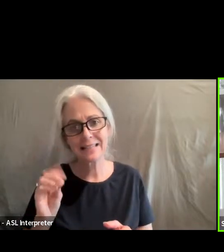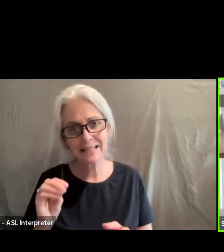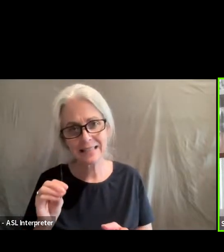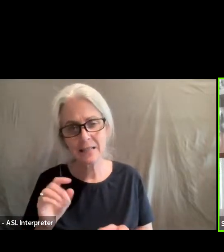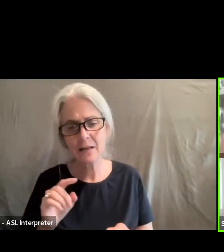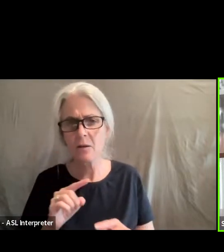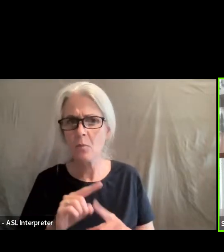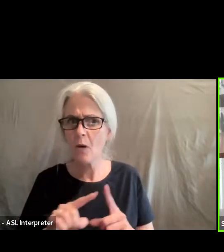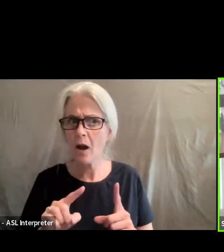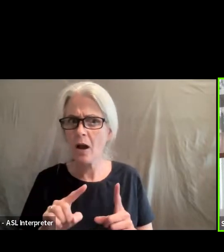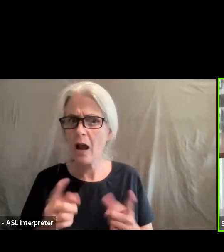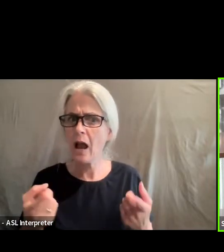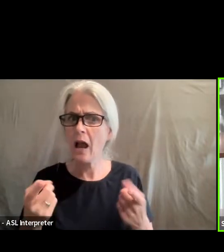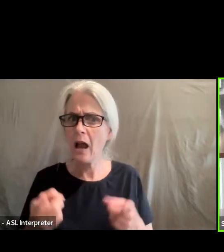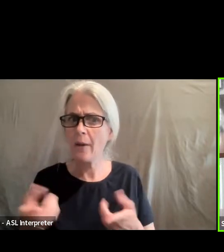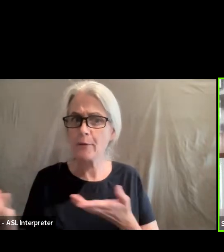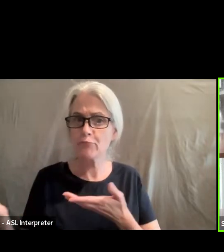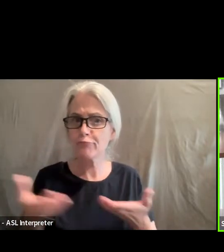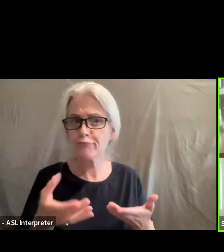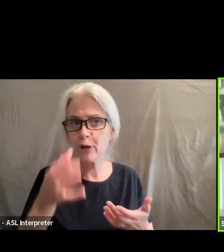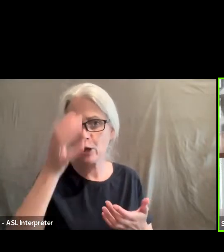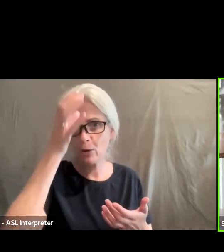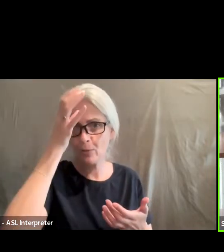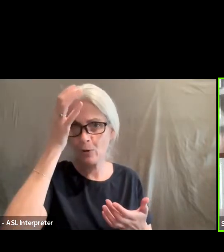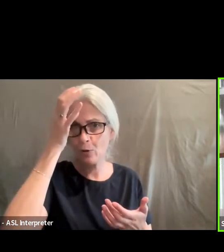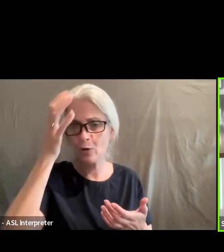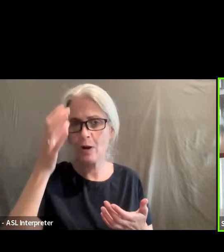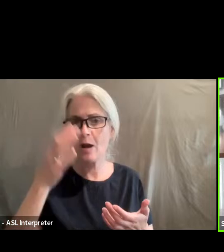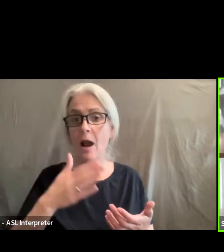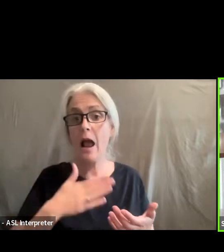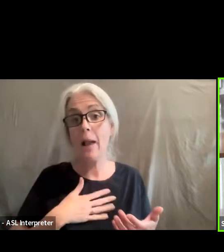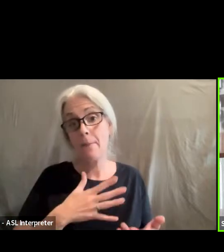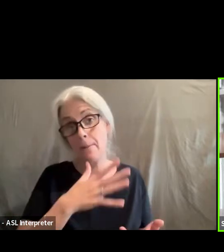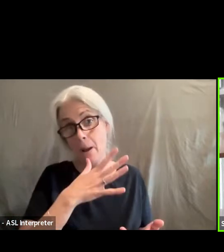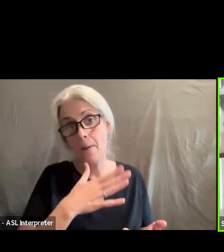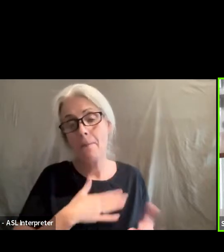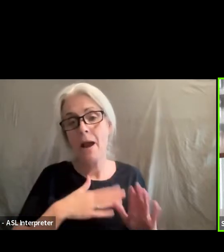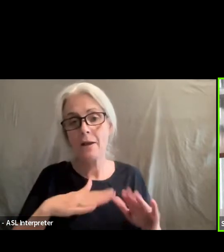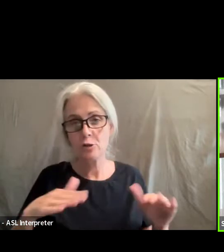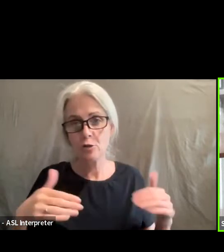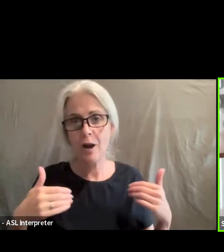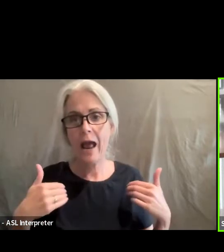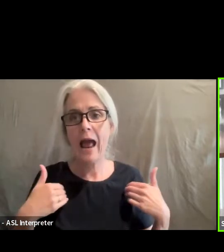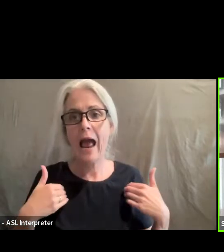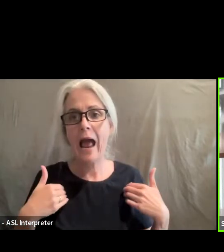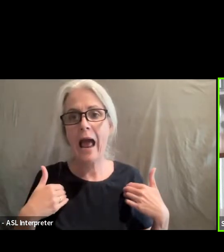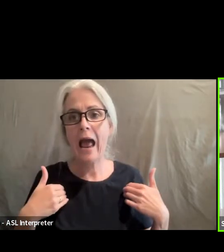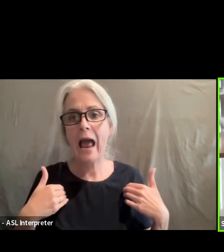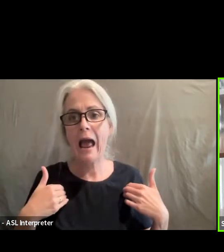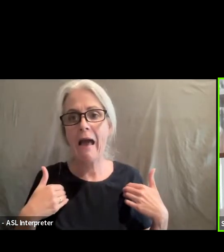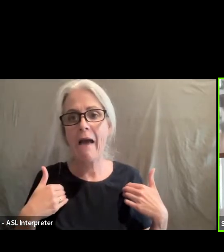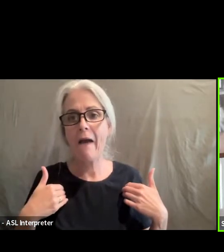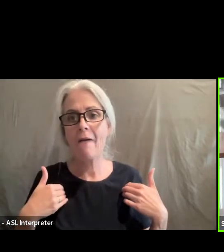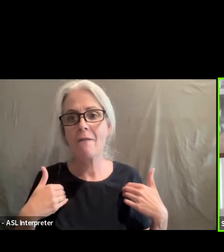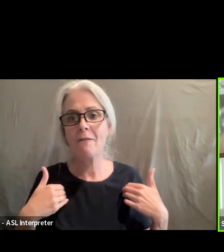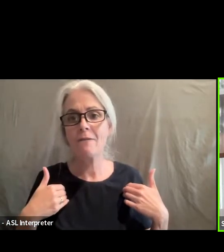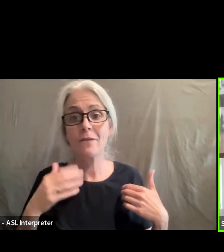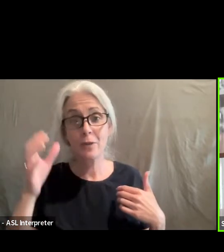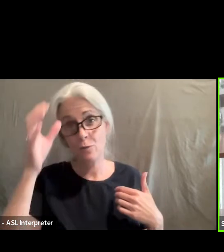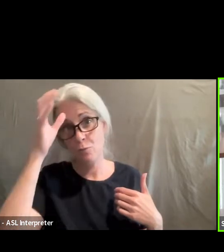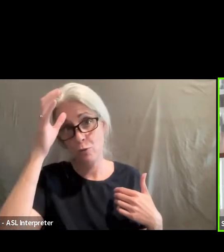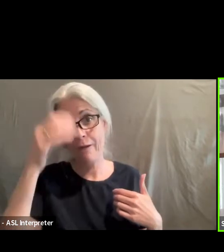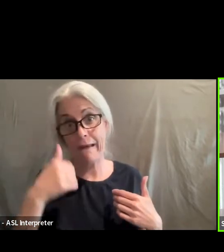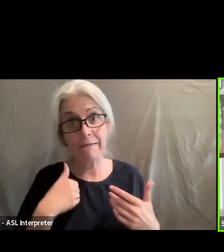were introduced, I'm a mom, so my children have the luxury of being able to have a computer.